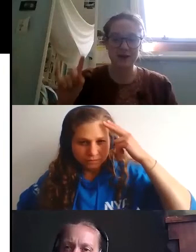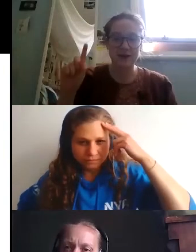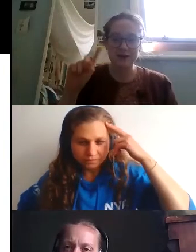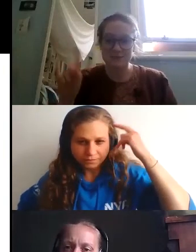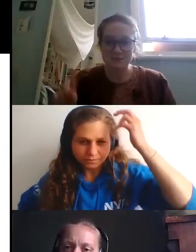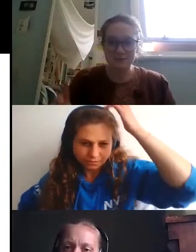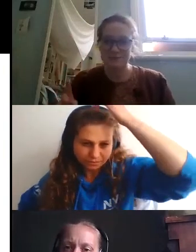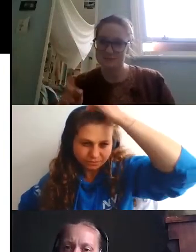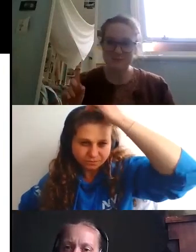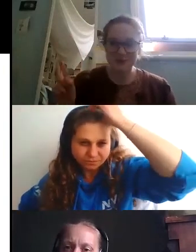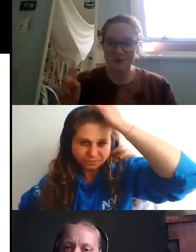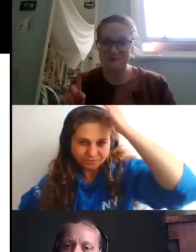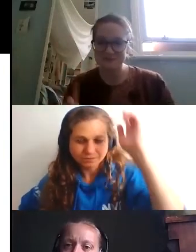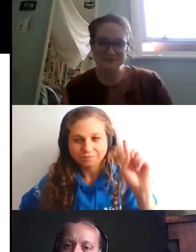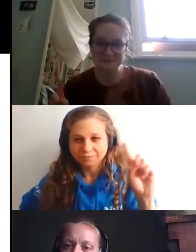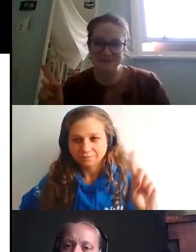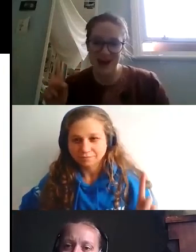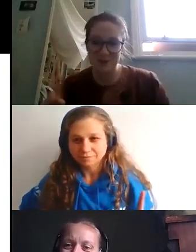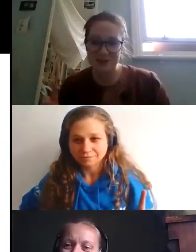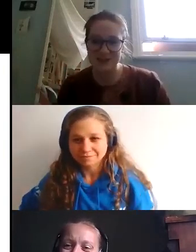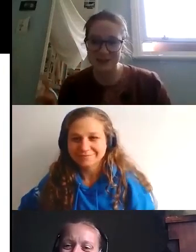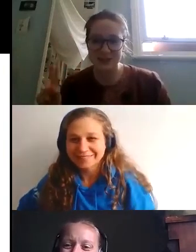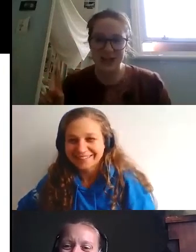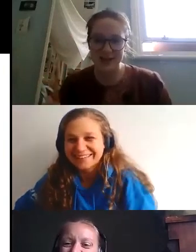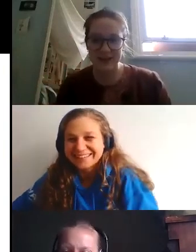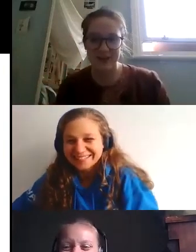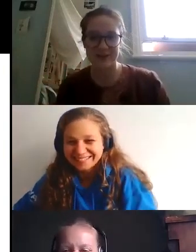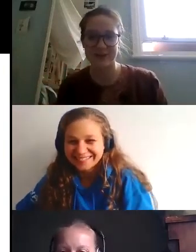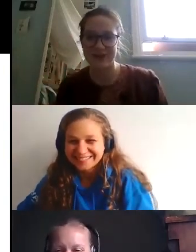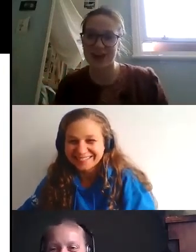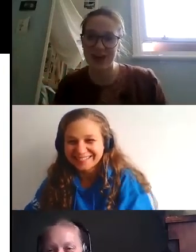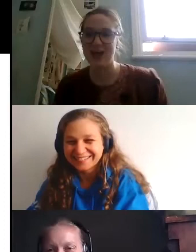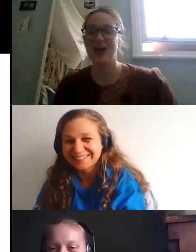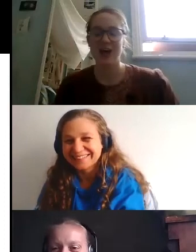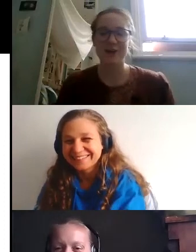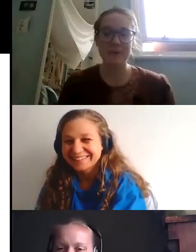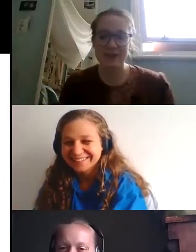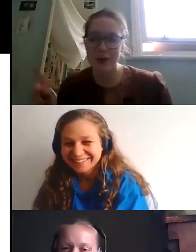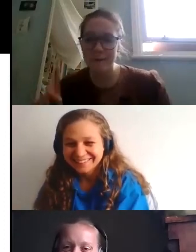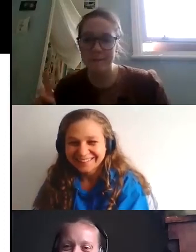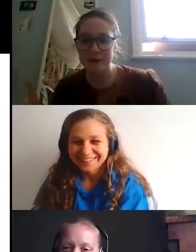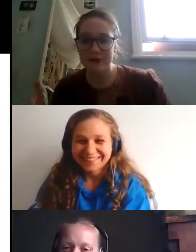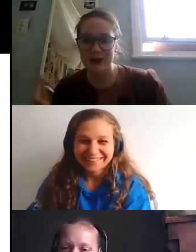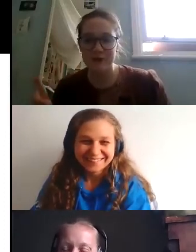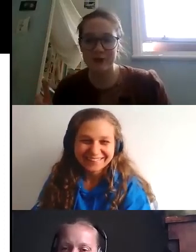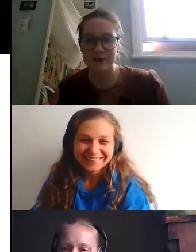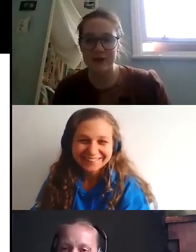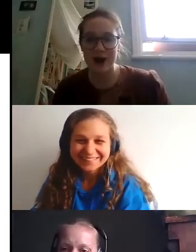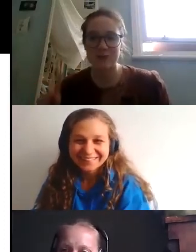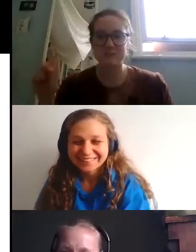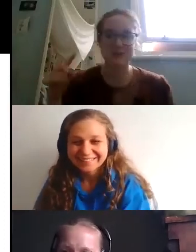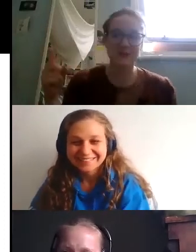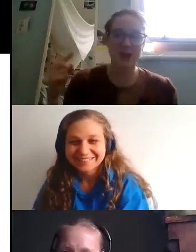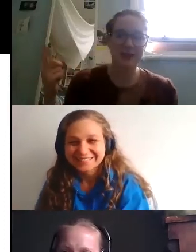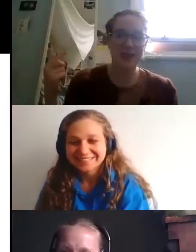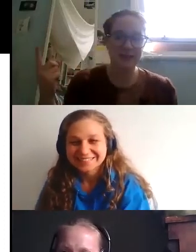like, sort of downwards, shake your finger sort of thing. But it's quite important that you sort of go